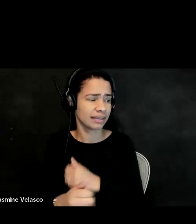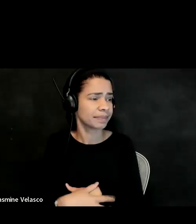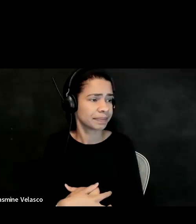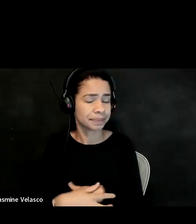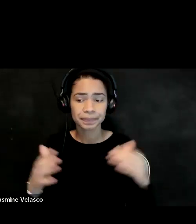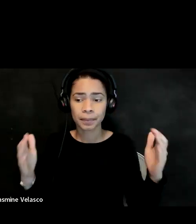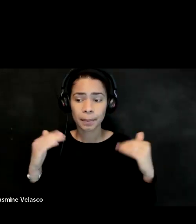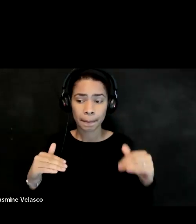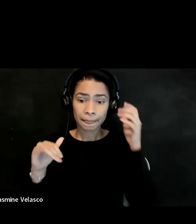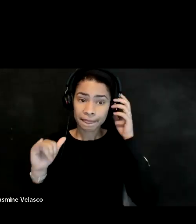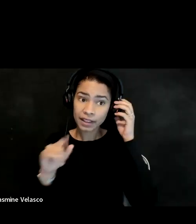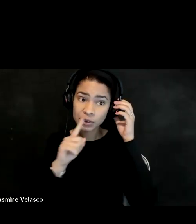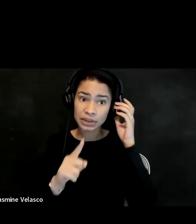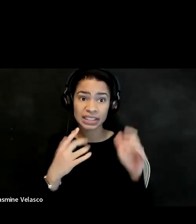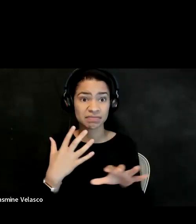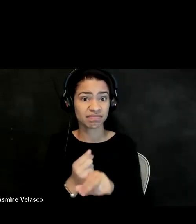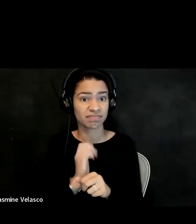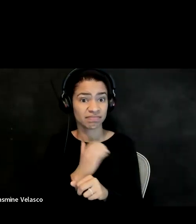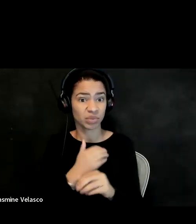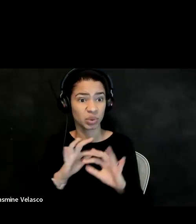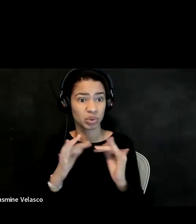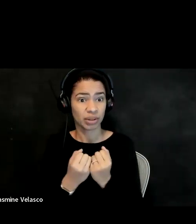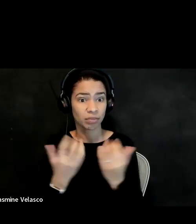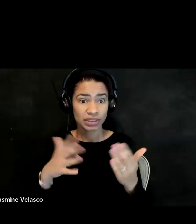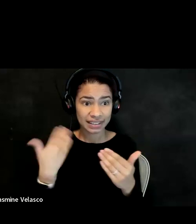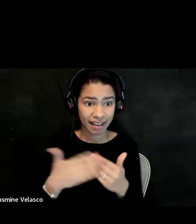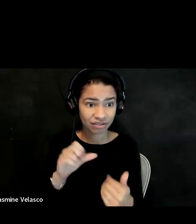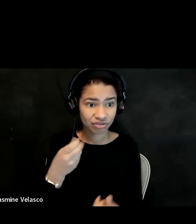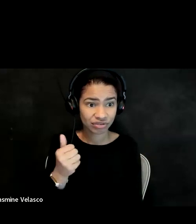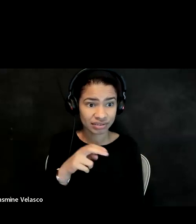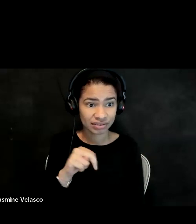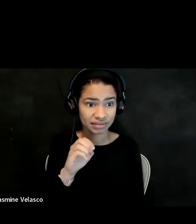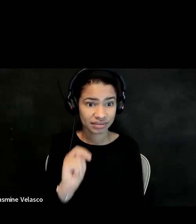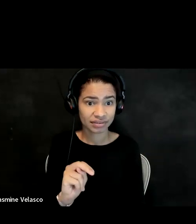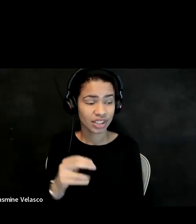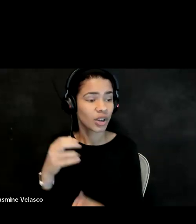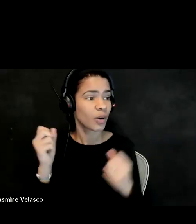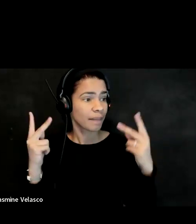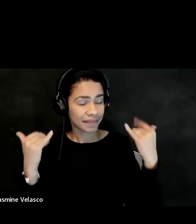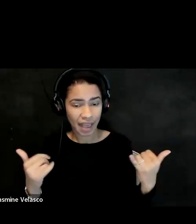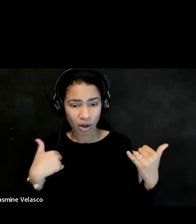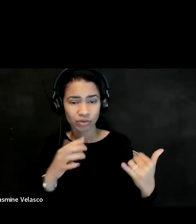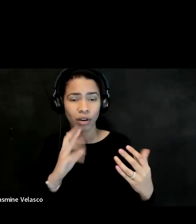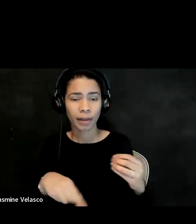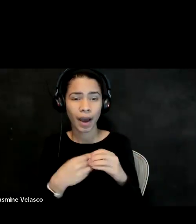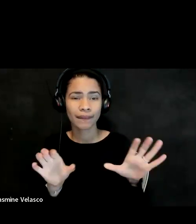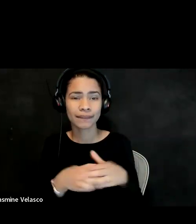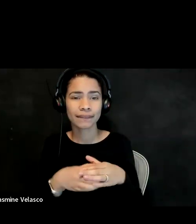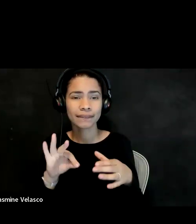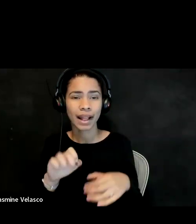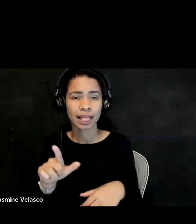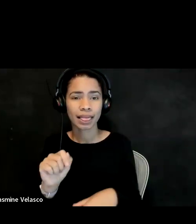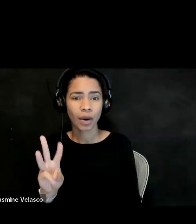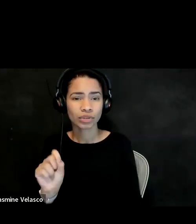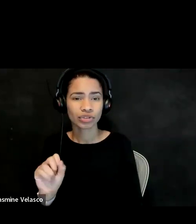So that about sums up the workshops. What's next, Shannon? Well, I think we're going to talk about fellowships. So what are